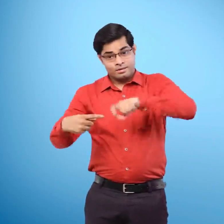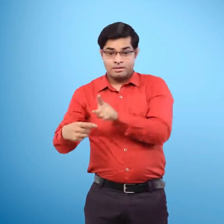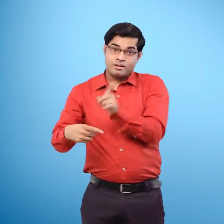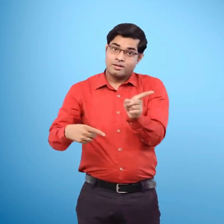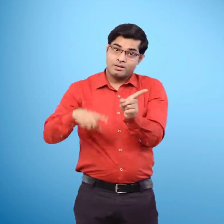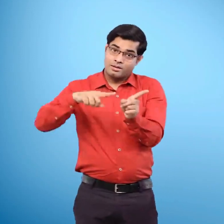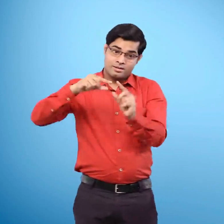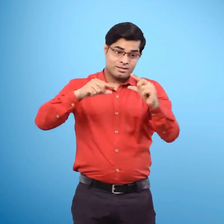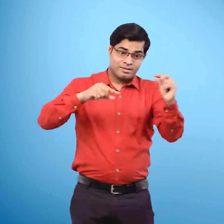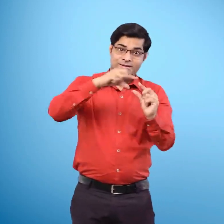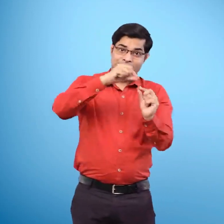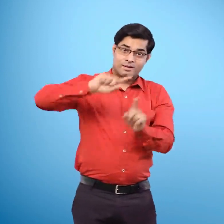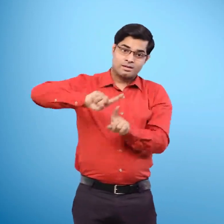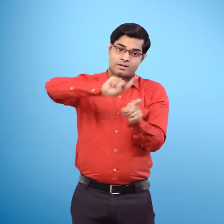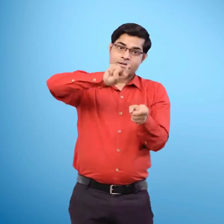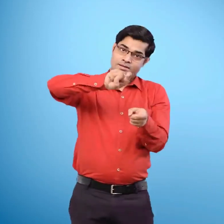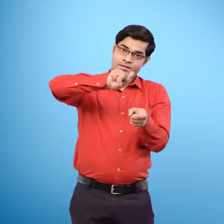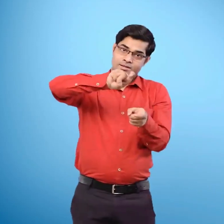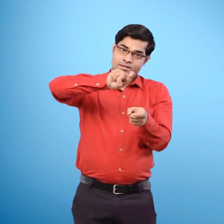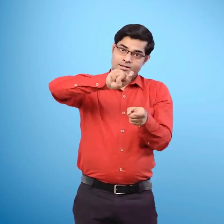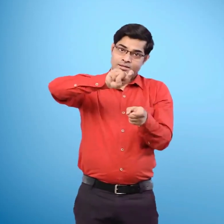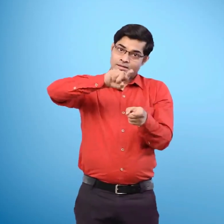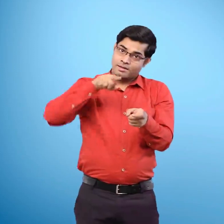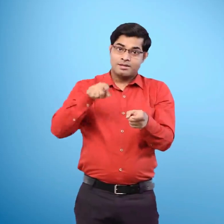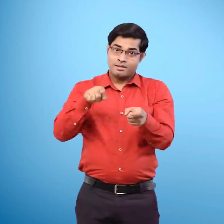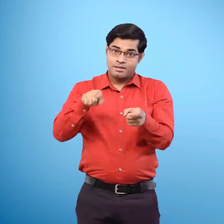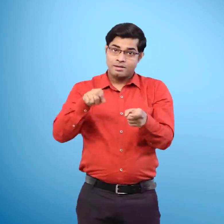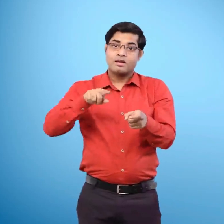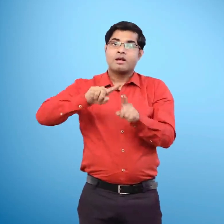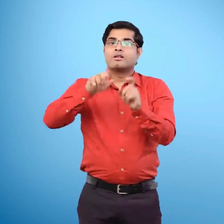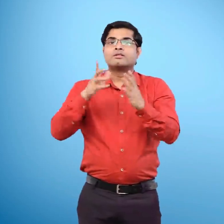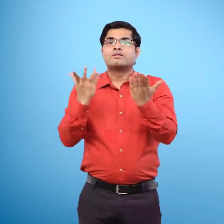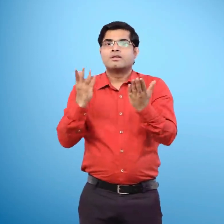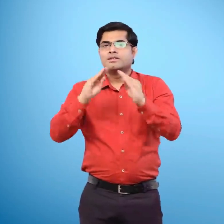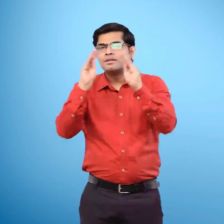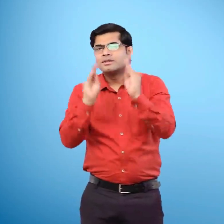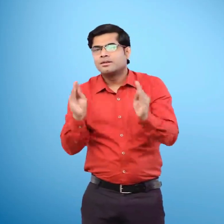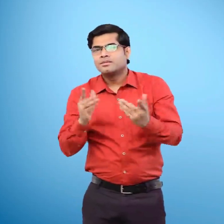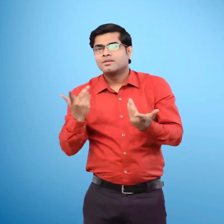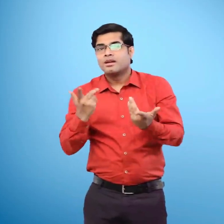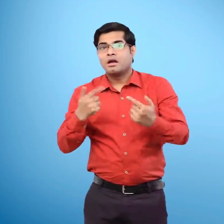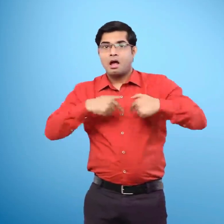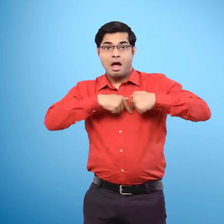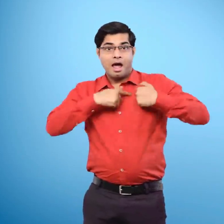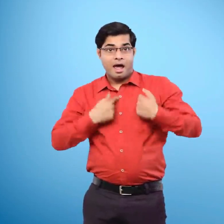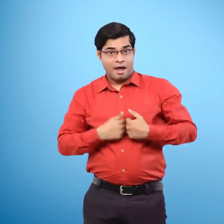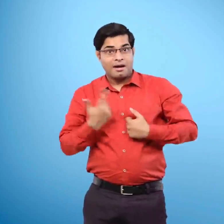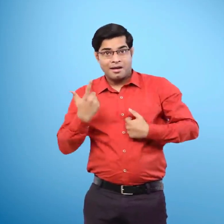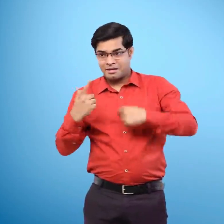left side and right side in a manner that the hands of 2 rods are joined to make a